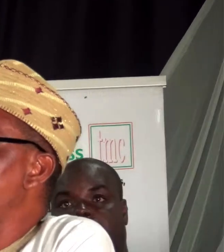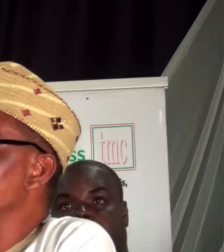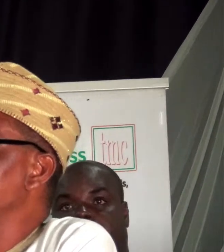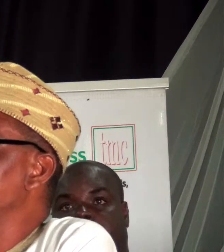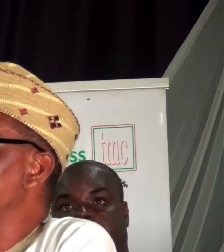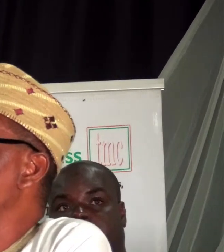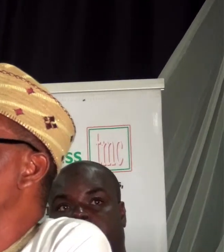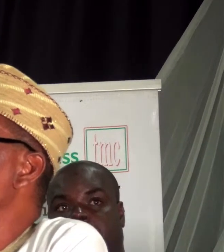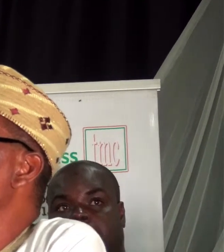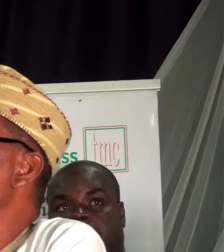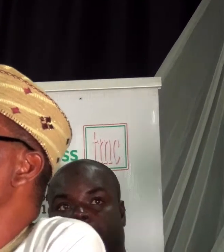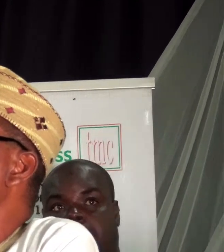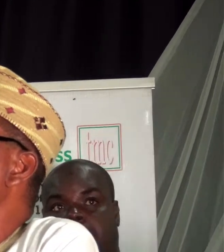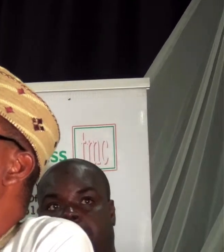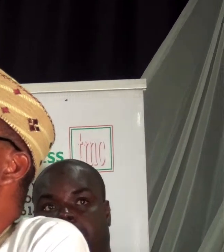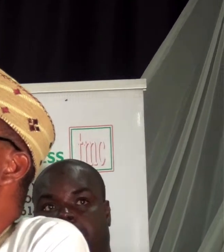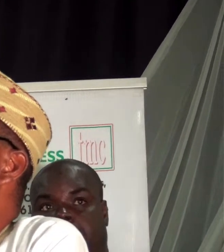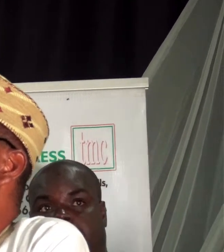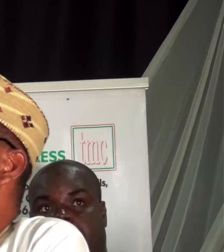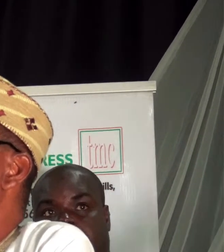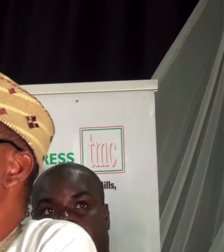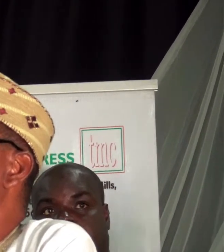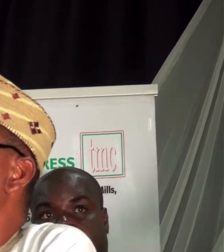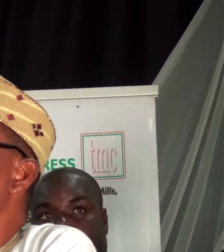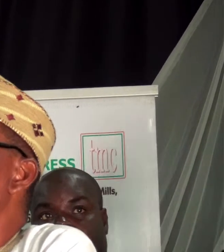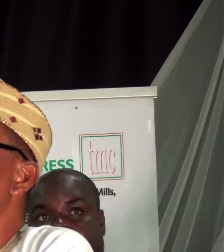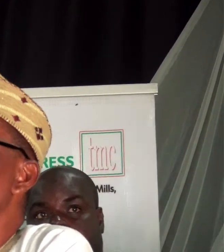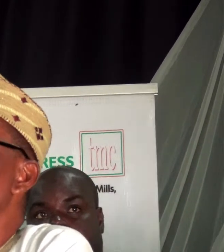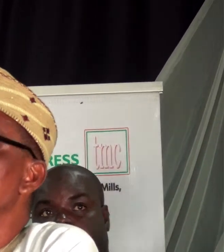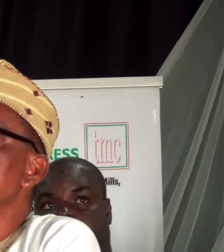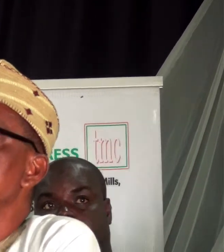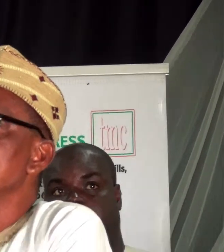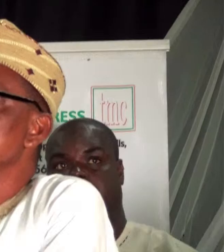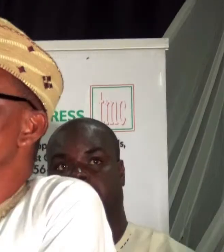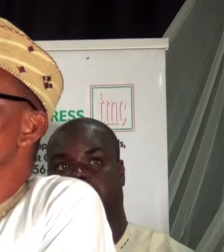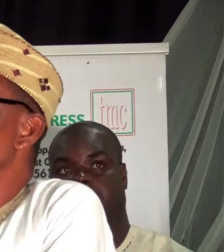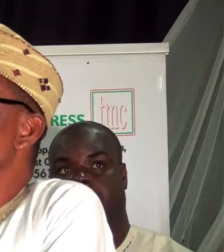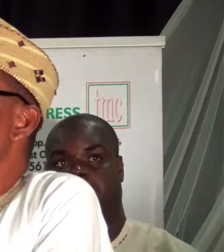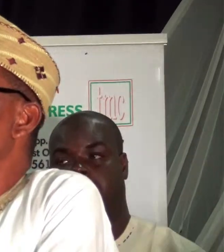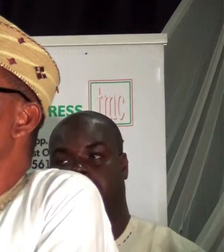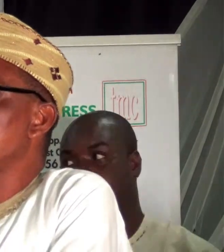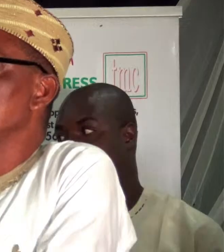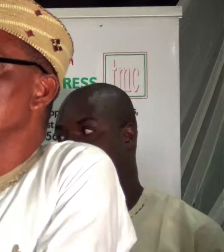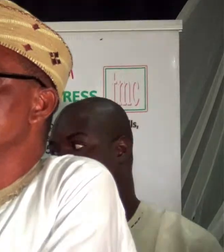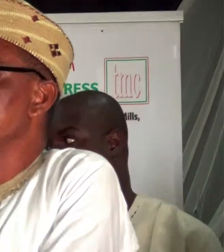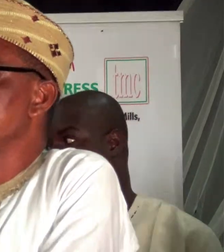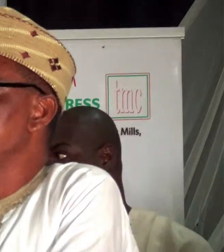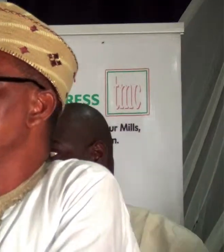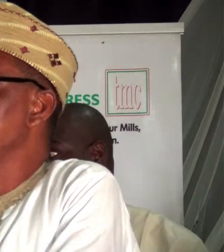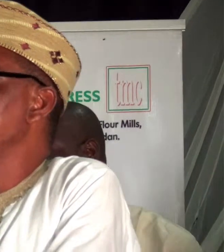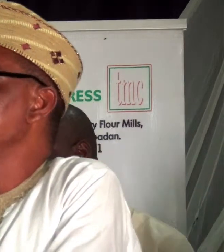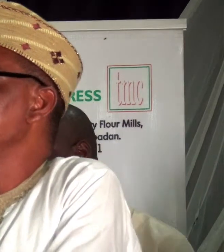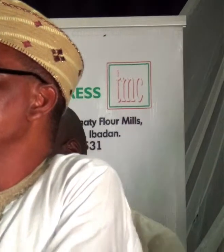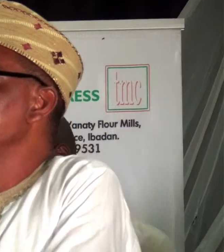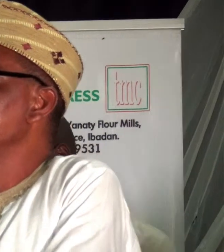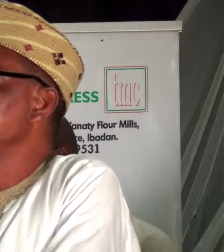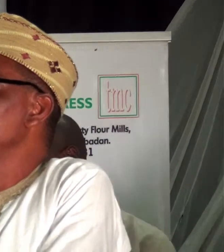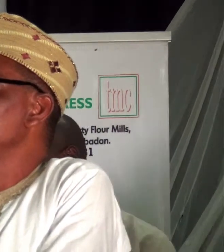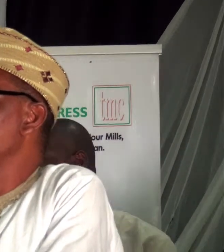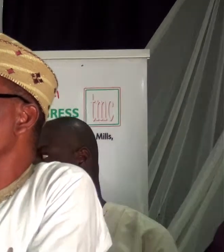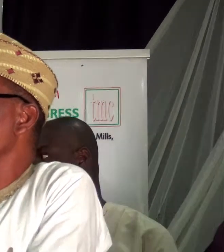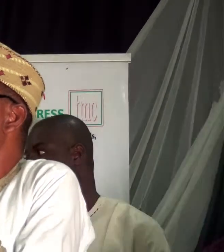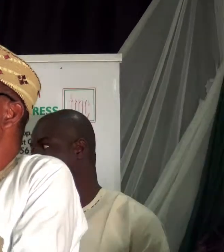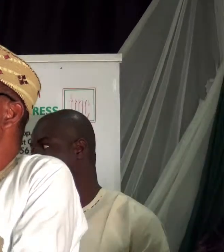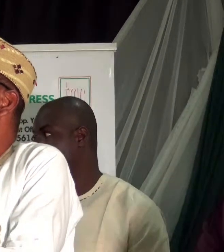igba na mo ki gbugbu wa ba si joko ko si mo se fe ki wa to le si dede bi